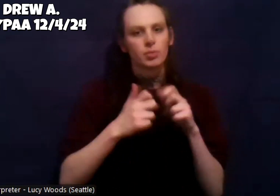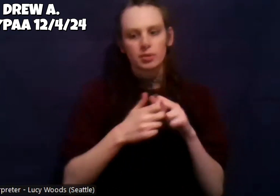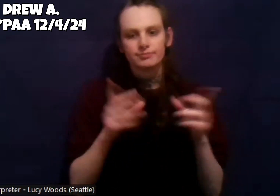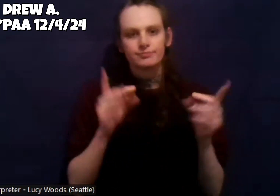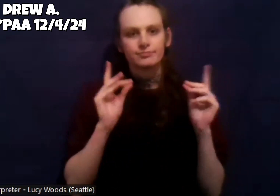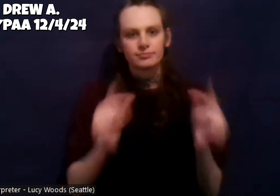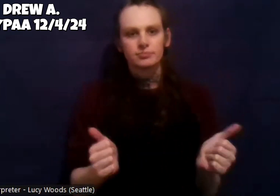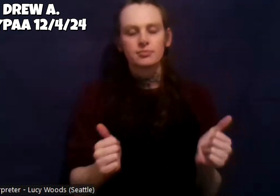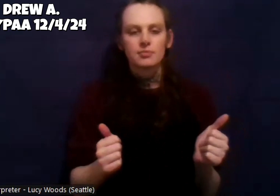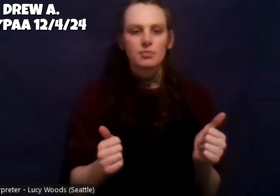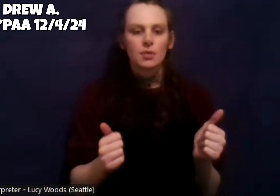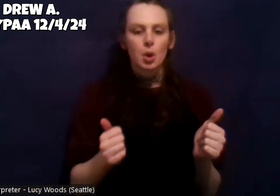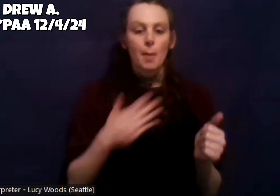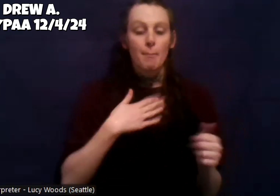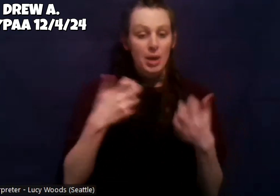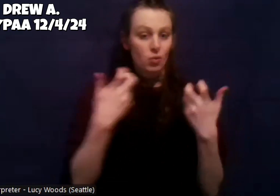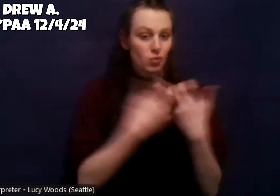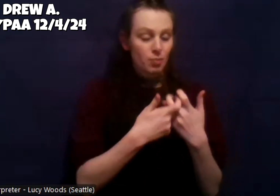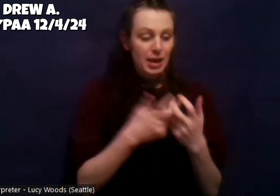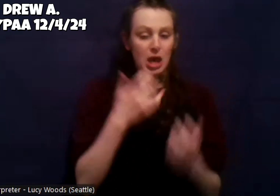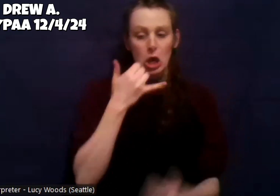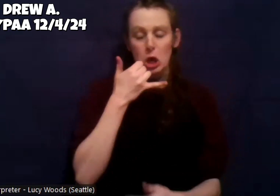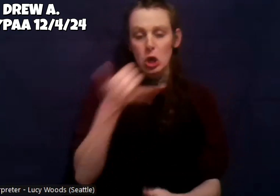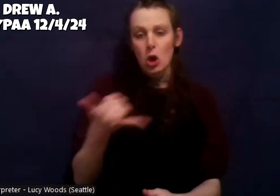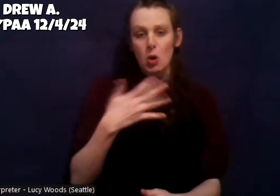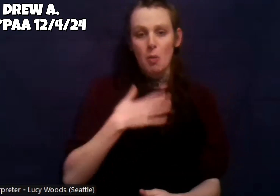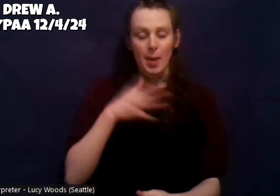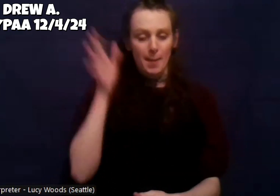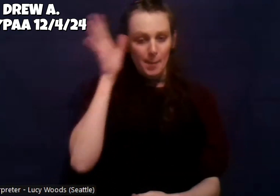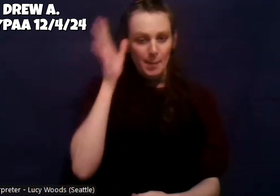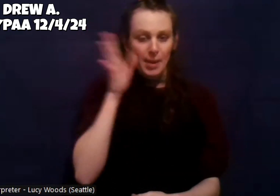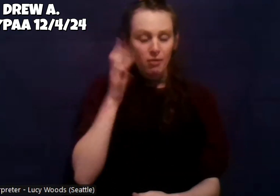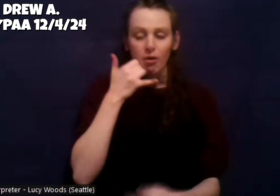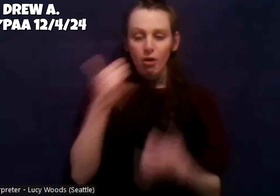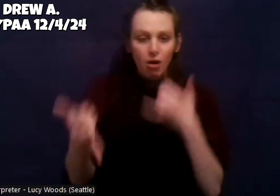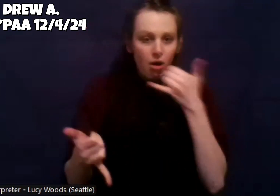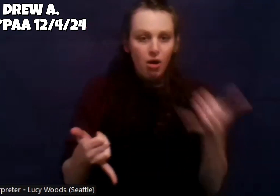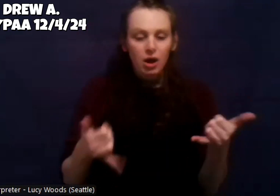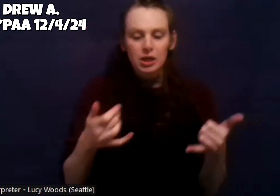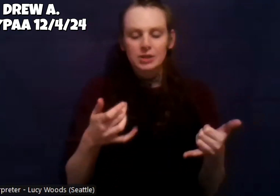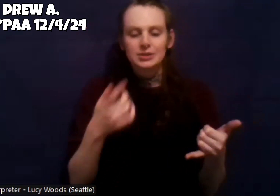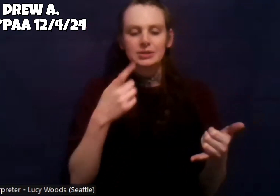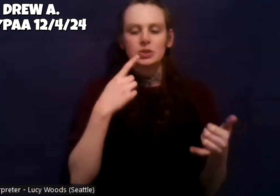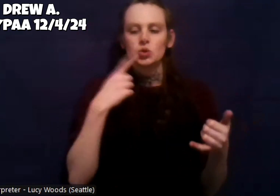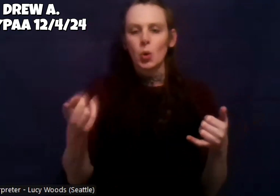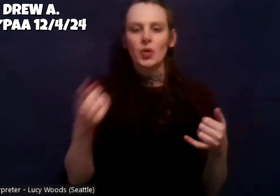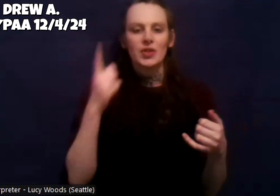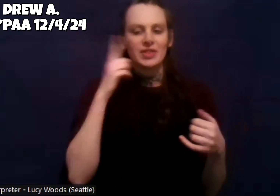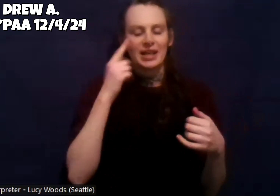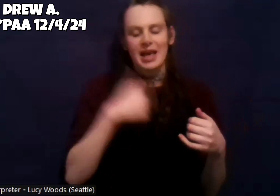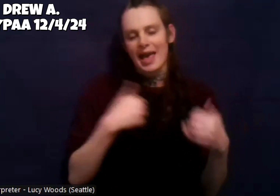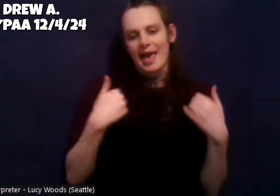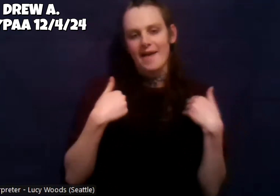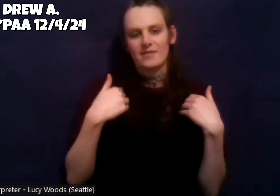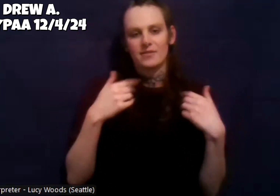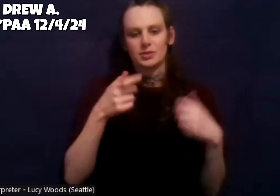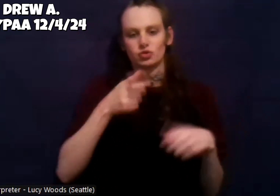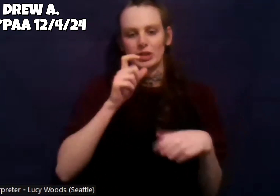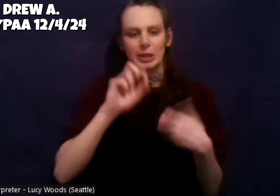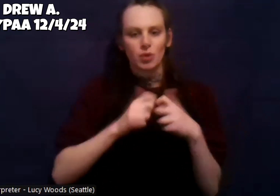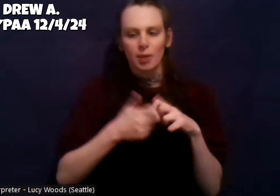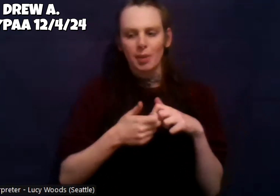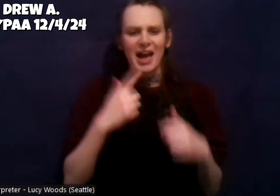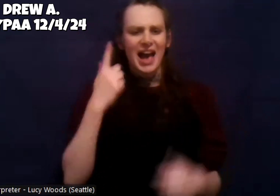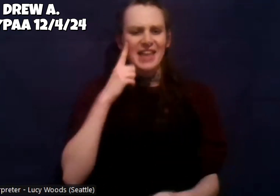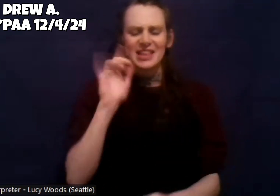them they thought I had a drinking problem, which I thought was really fucked up because I was selling them Adderall. So I was upset. I thought it was like